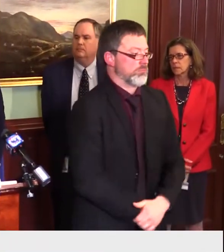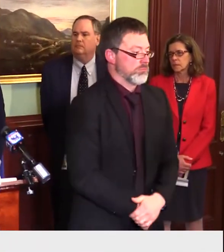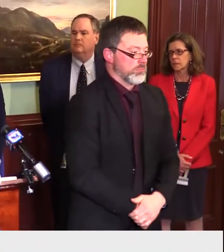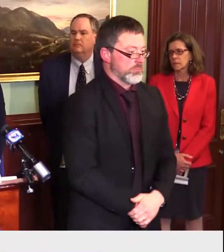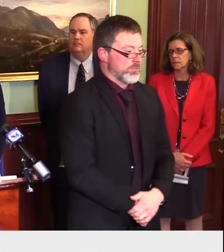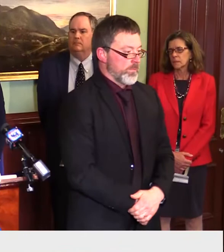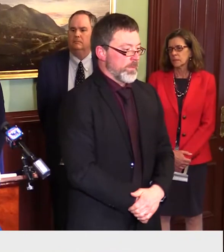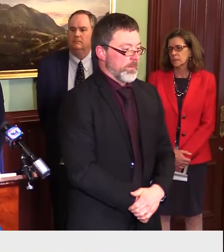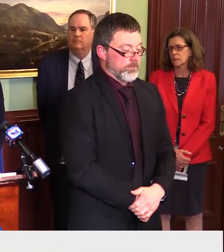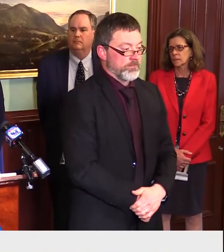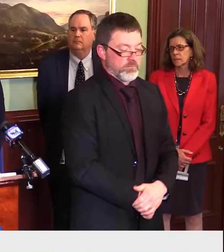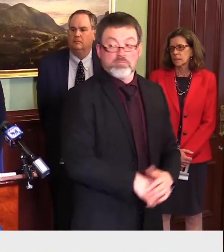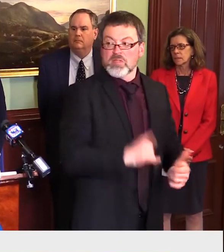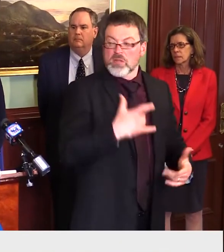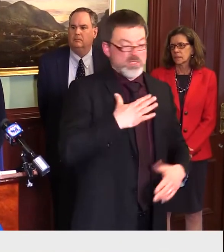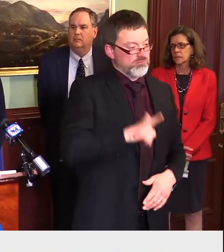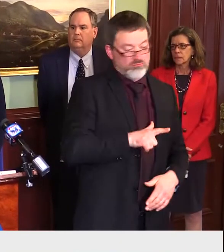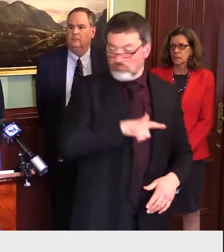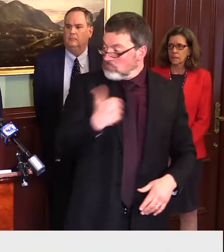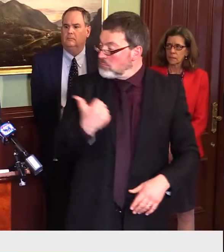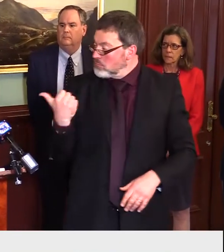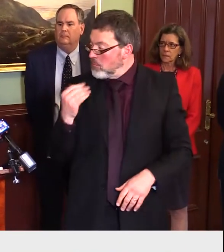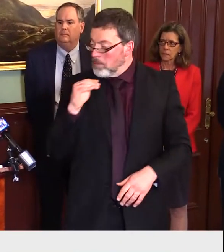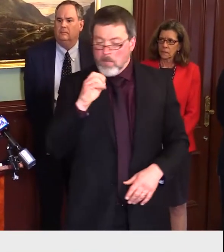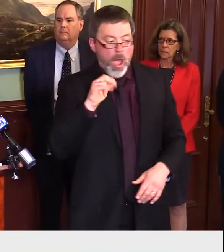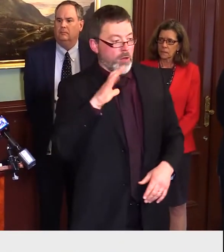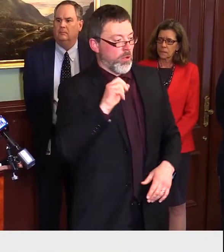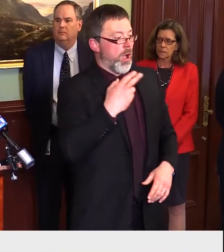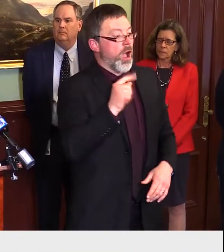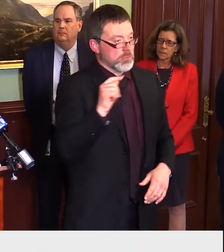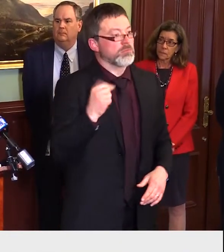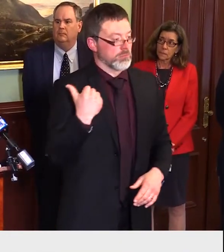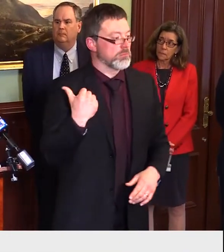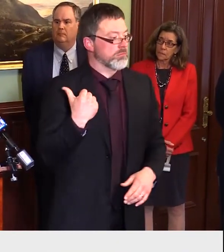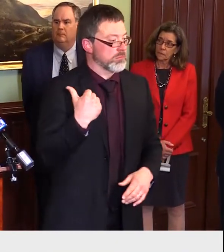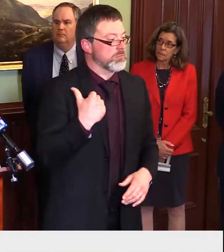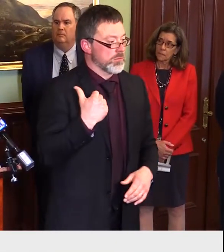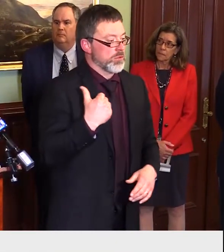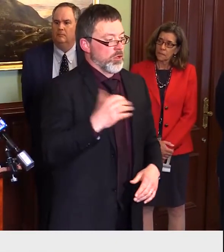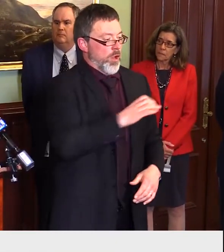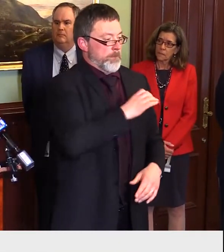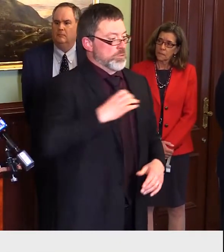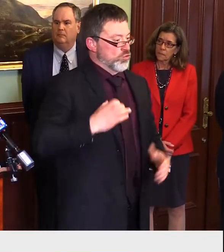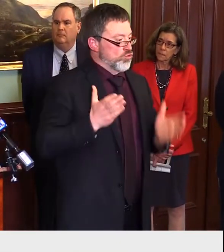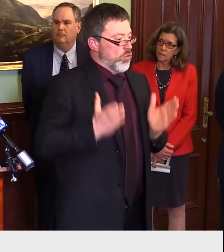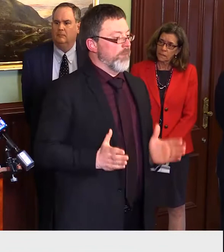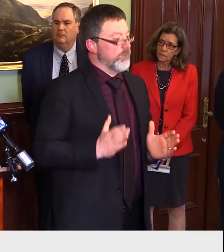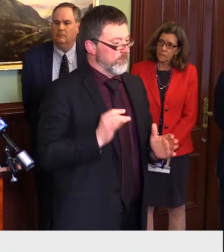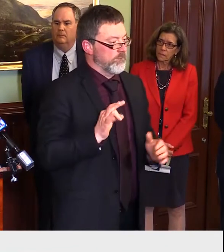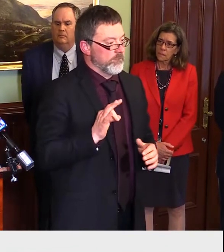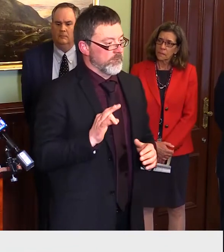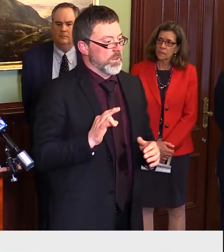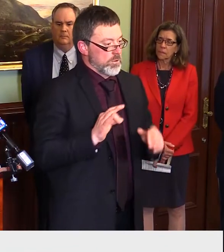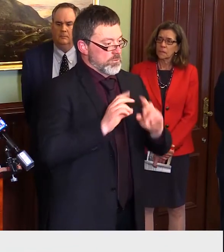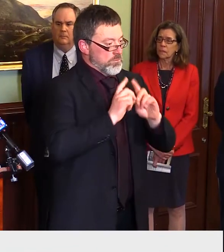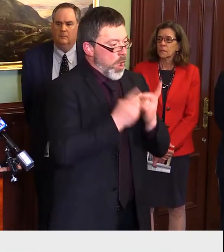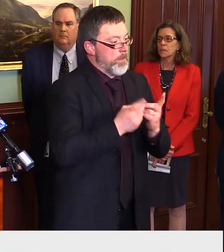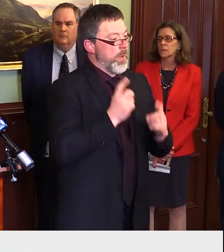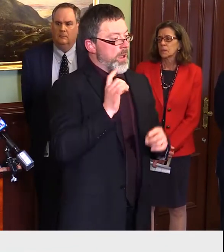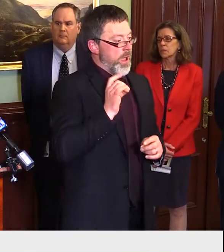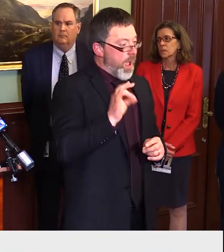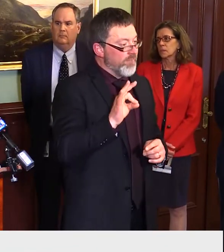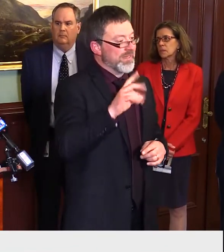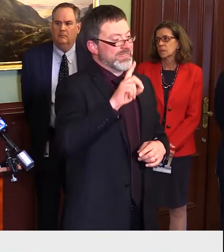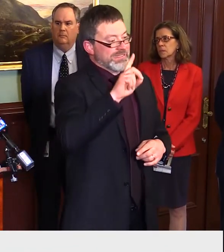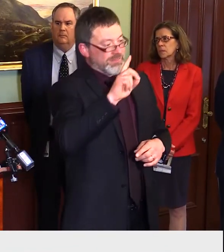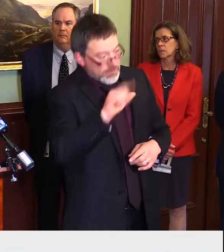Good evening, everyone. What we know is that the population served by the Department of Disabilities, Aging, and Independent Living, both